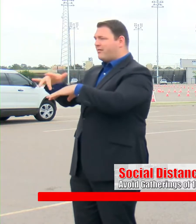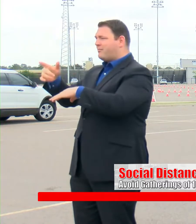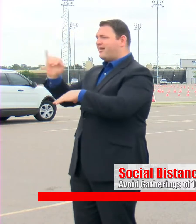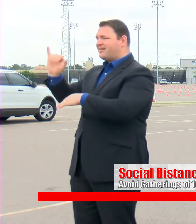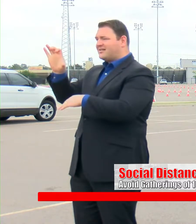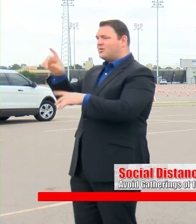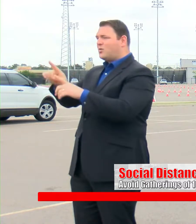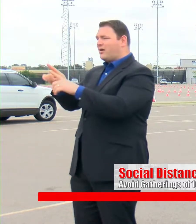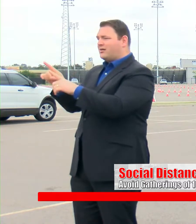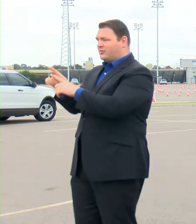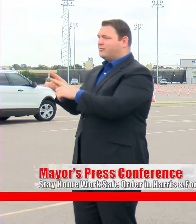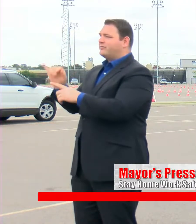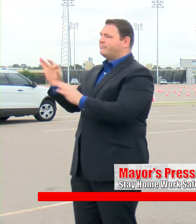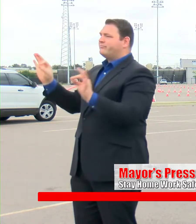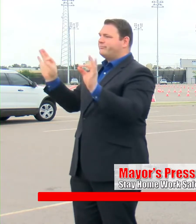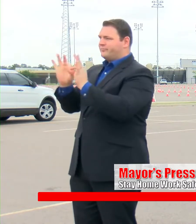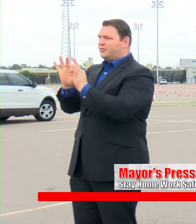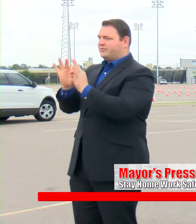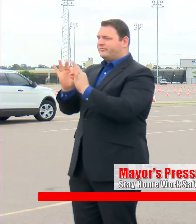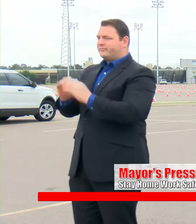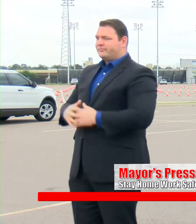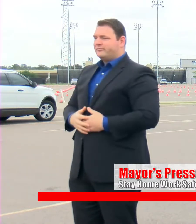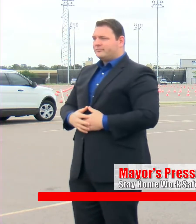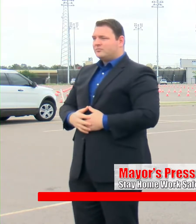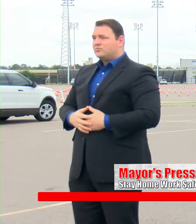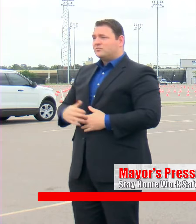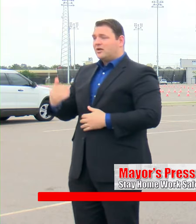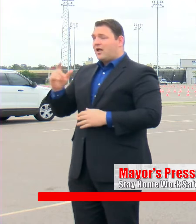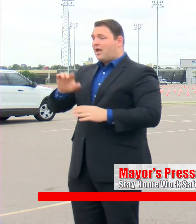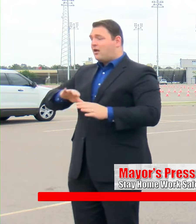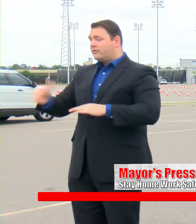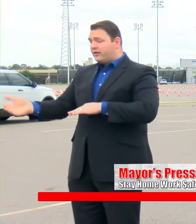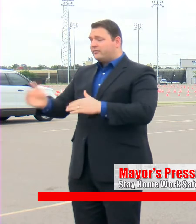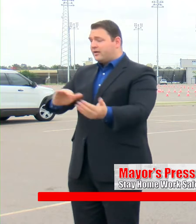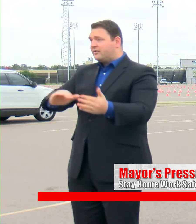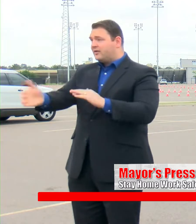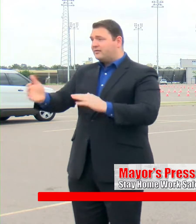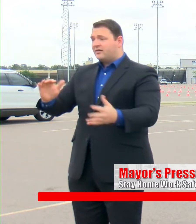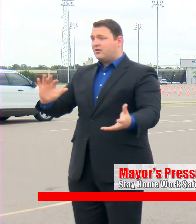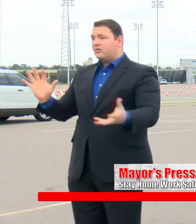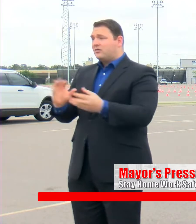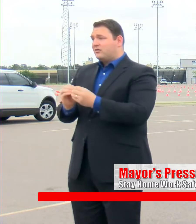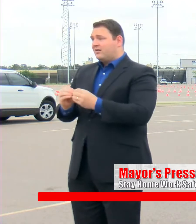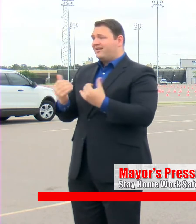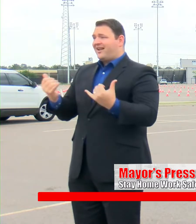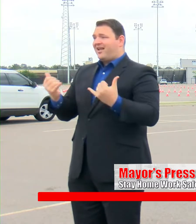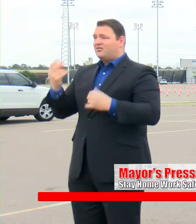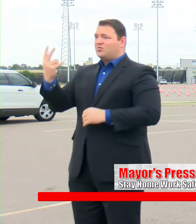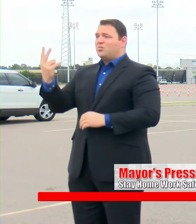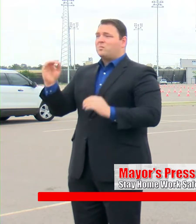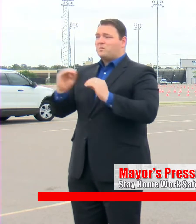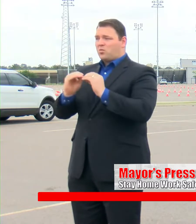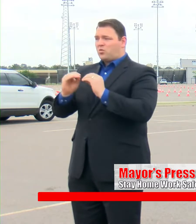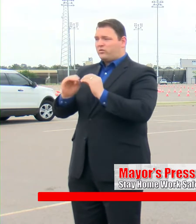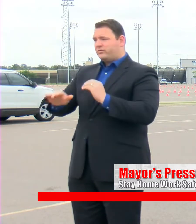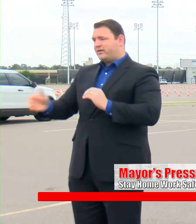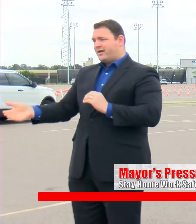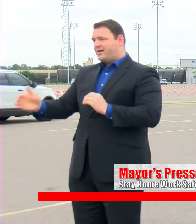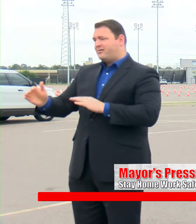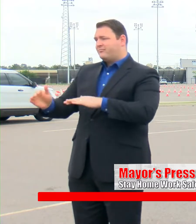continue to flatten the curve. With respect to our death toll, we're adding 2 more to the list. Both individuals are